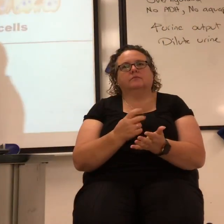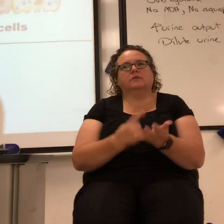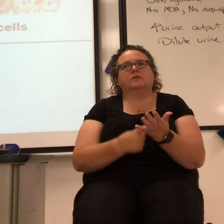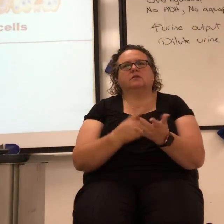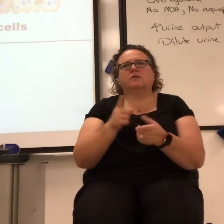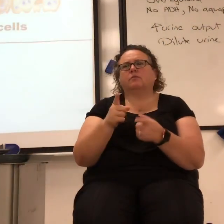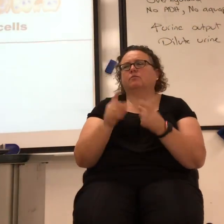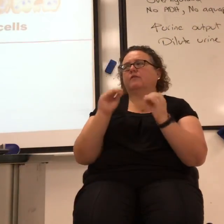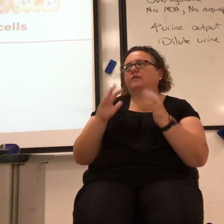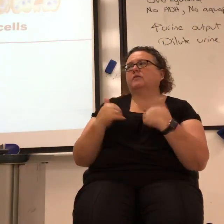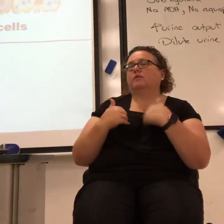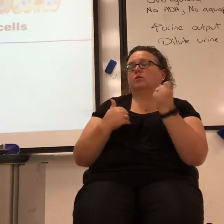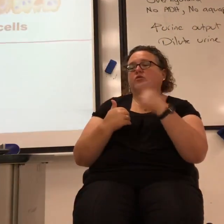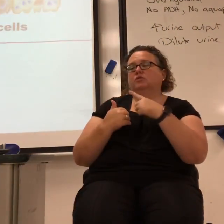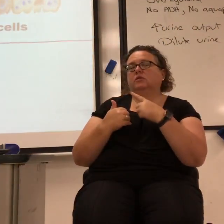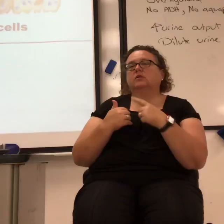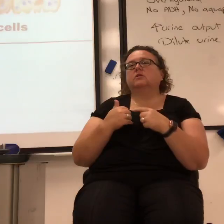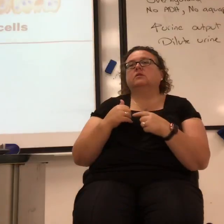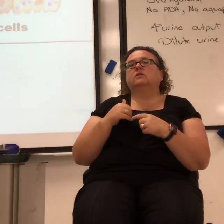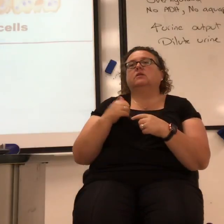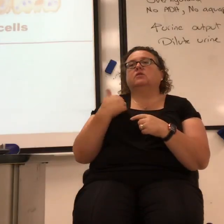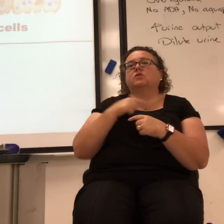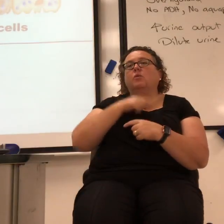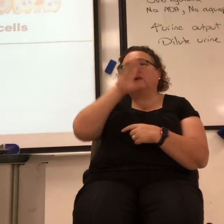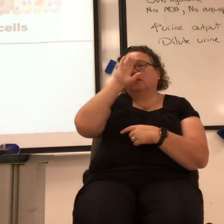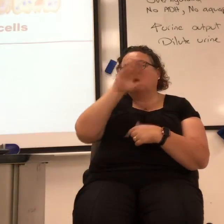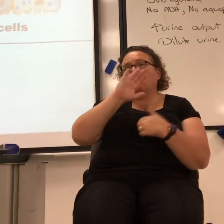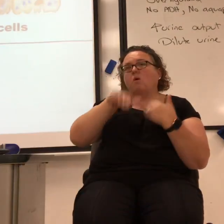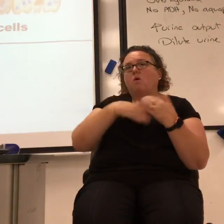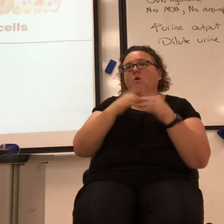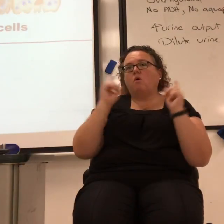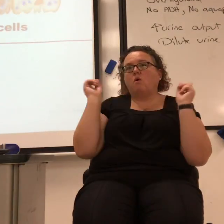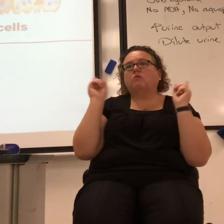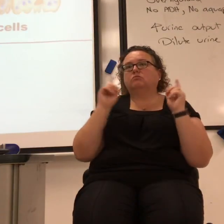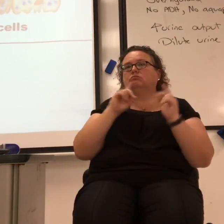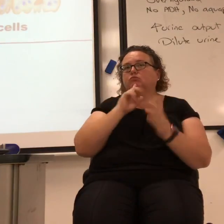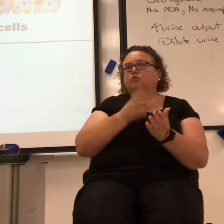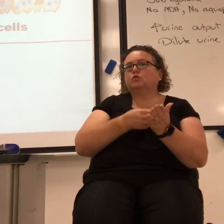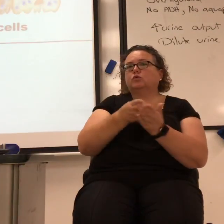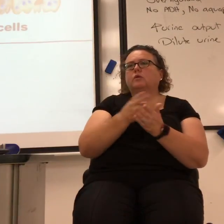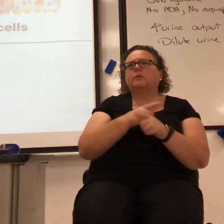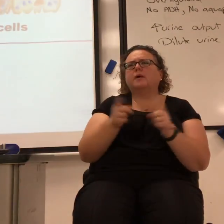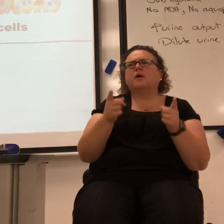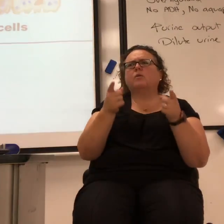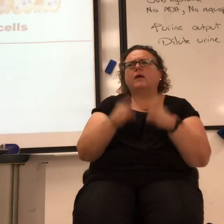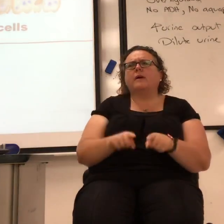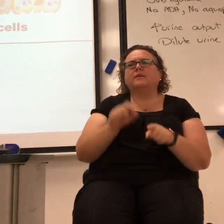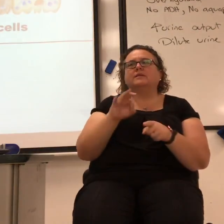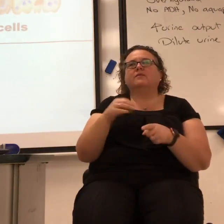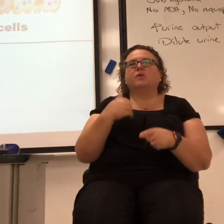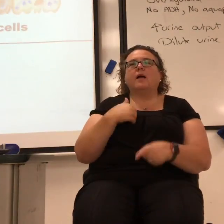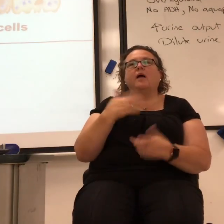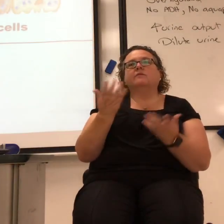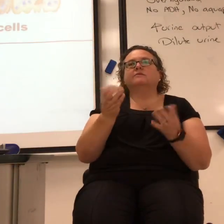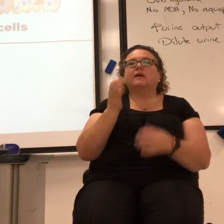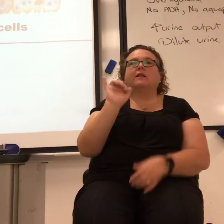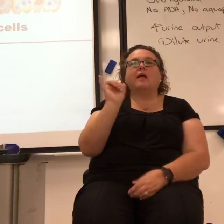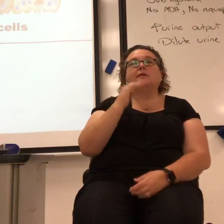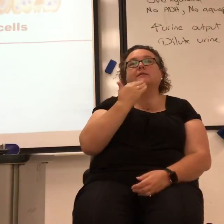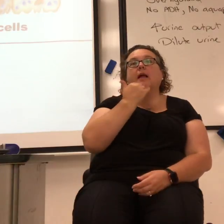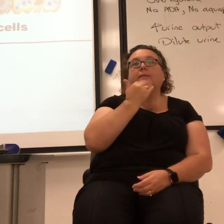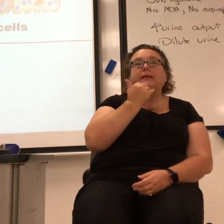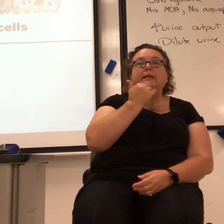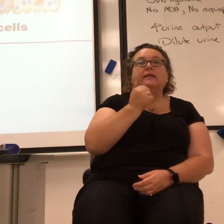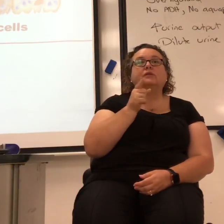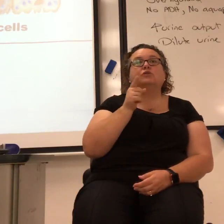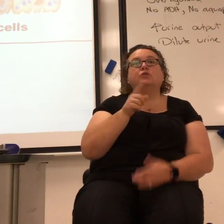Professor, I have a question. Sure. So we know all this to be true, but what happens, you know how they say if you have diabetes,